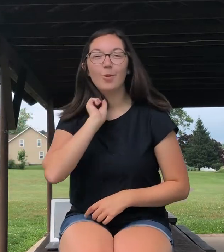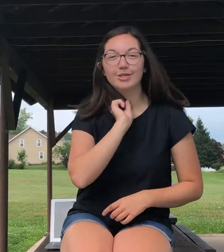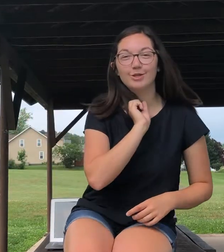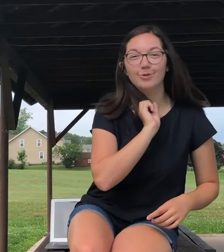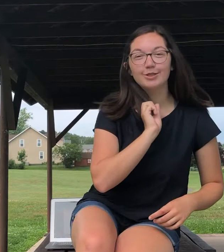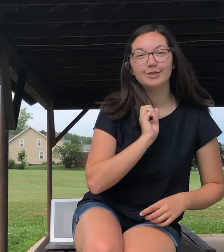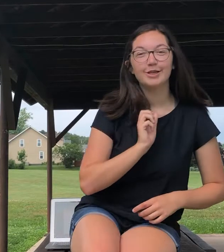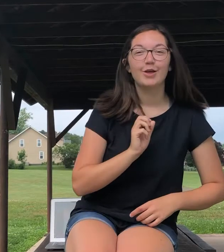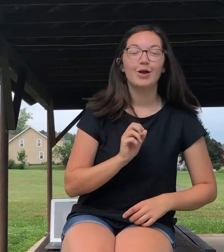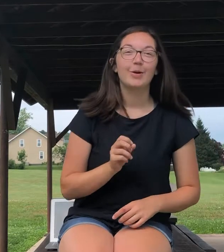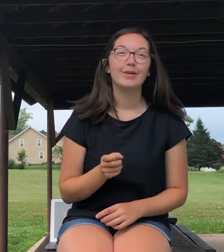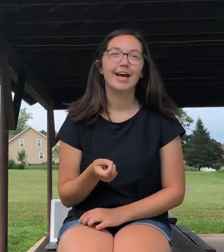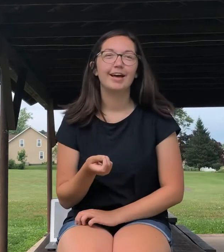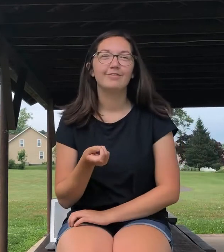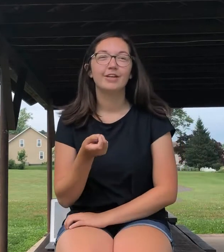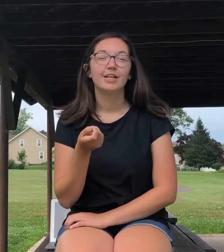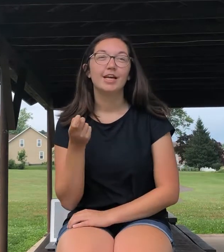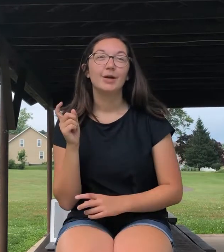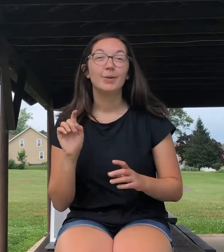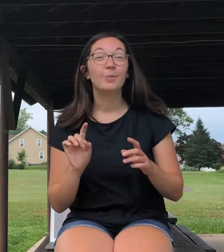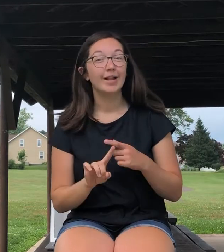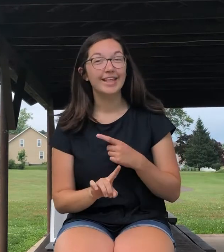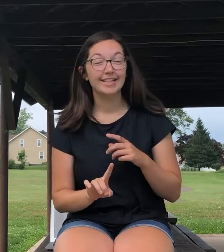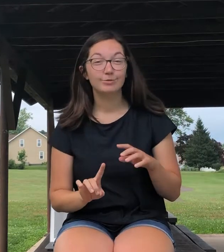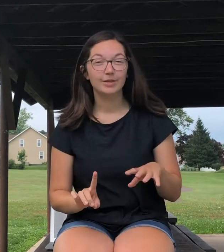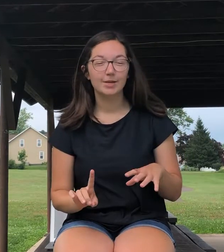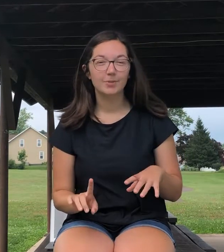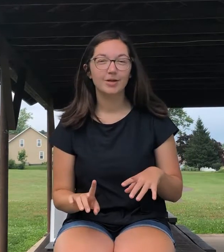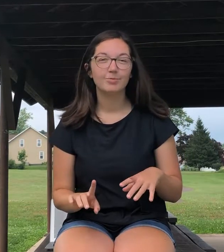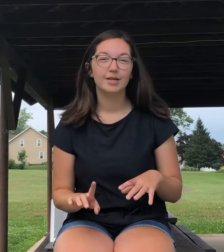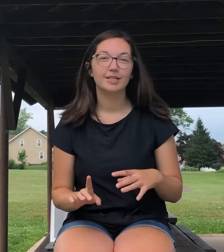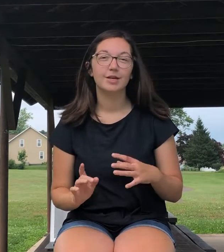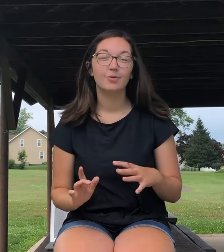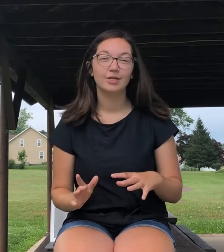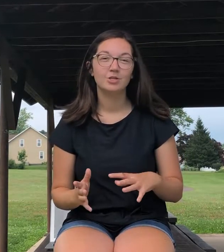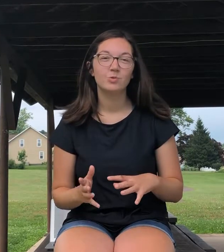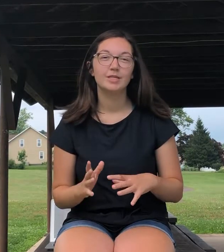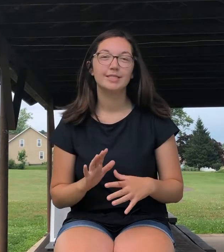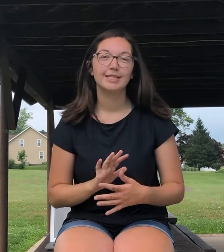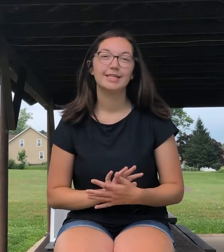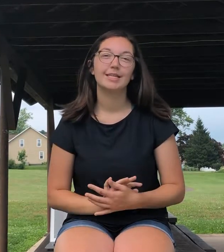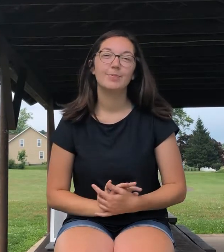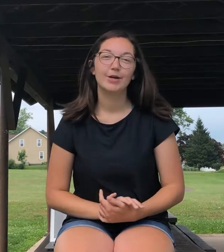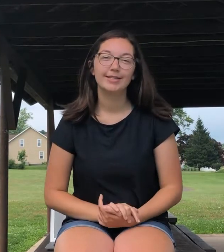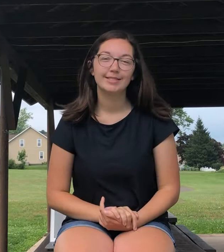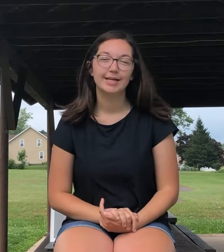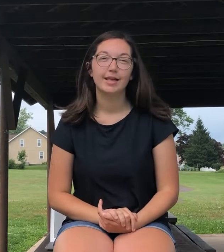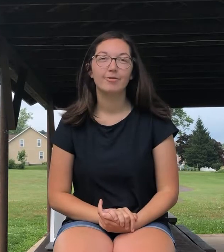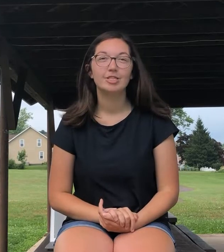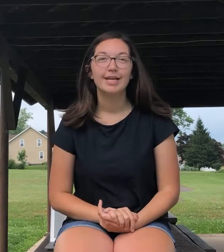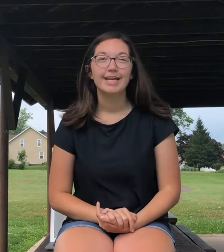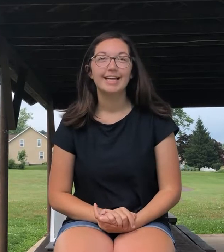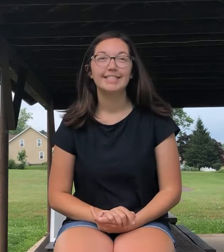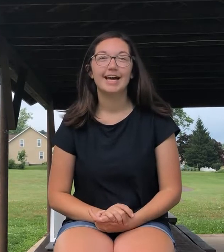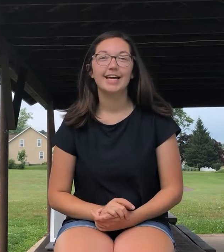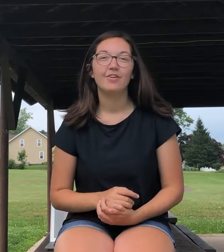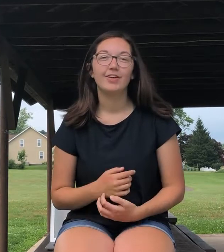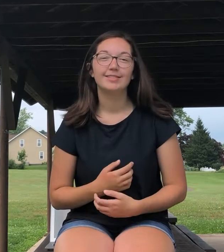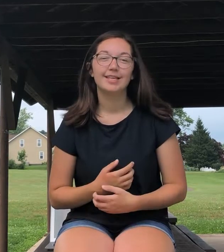question words. We have one thing that's really important with question words in American Sign Language is that if it's